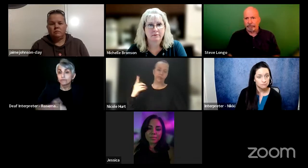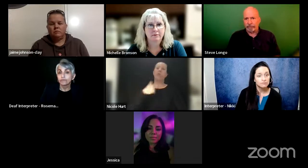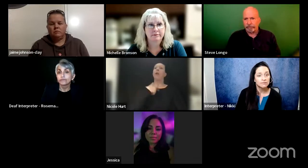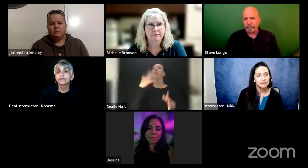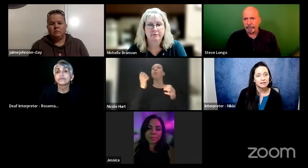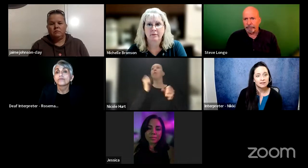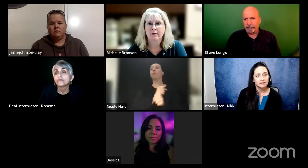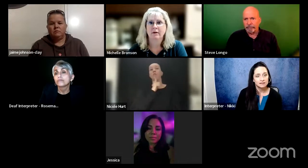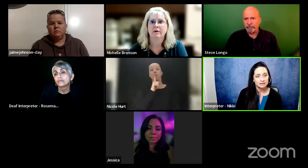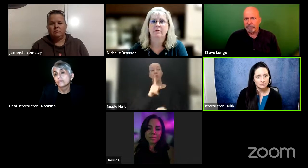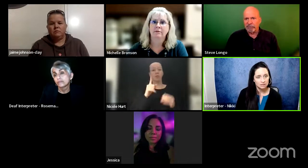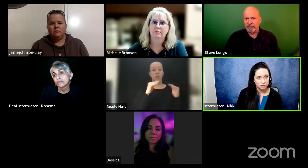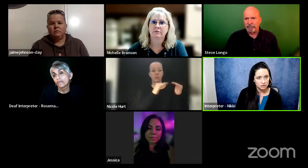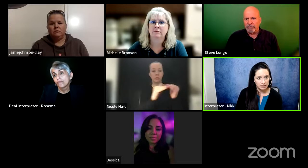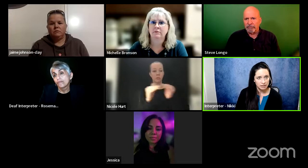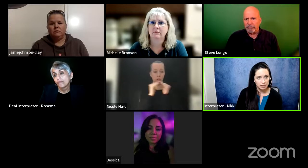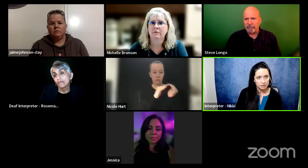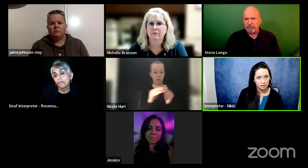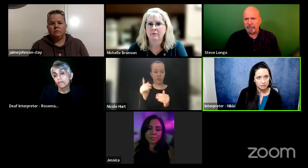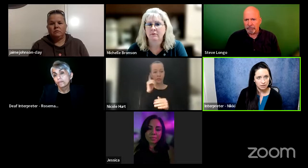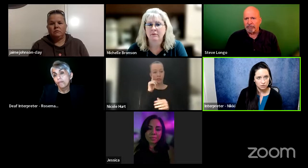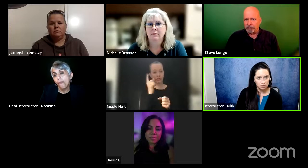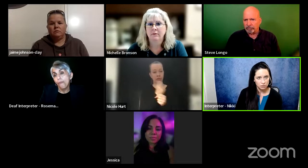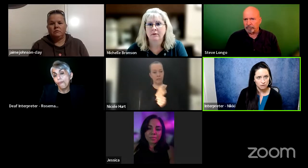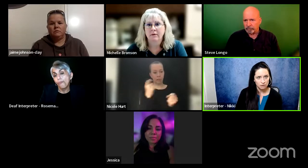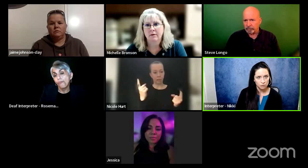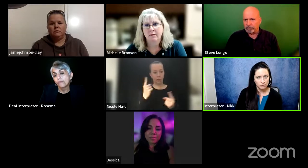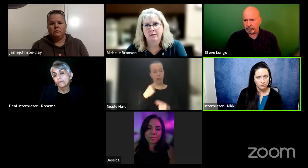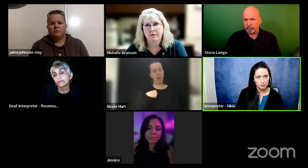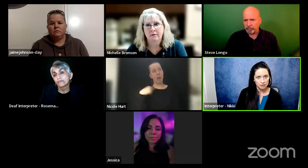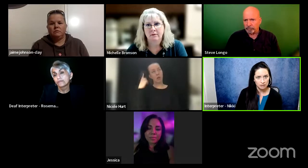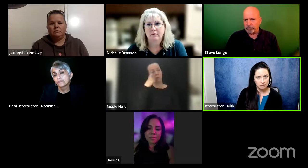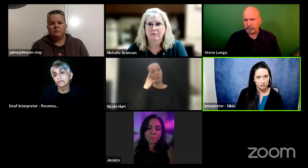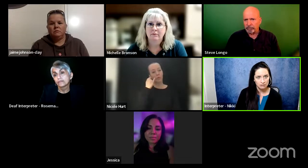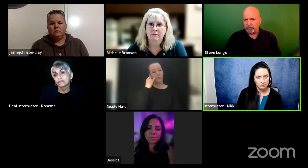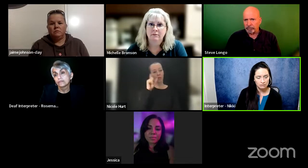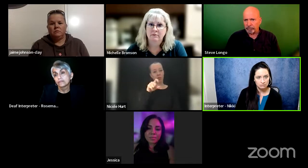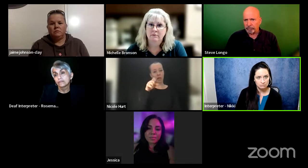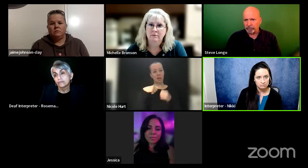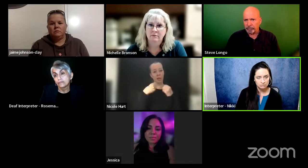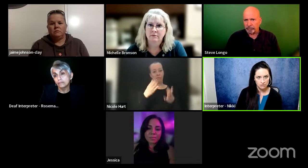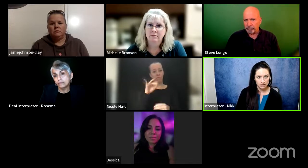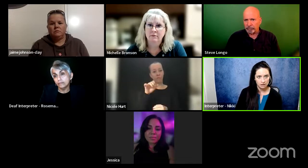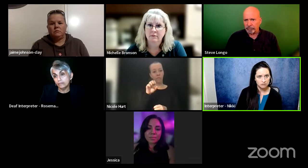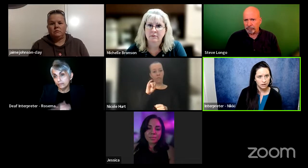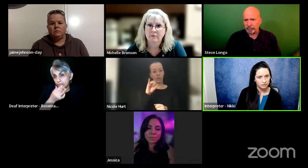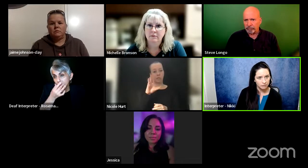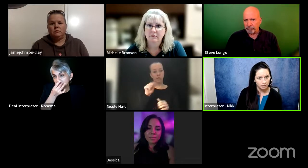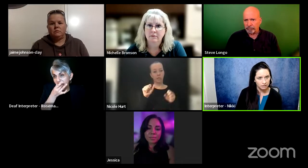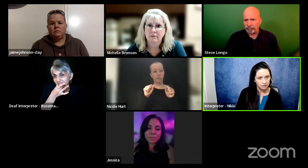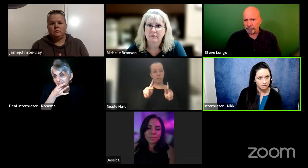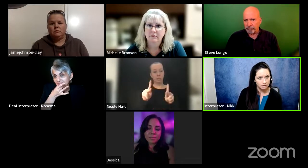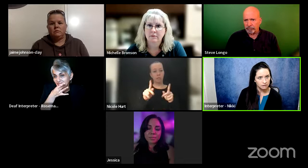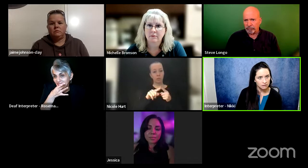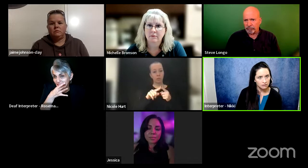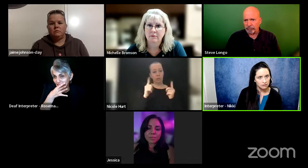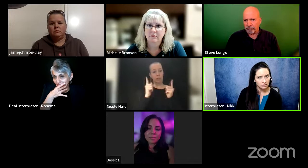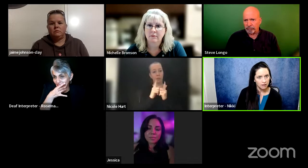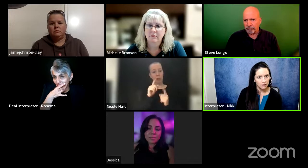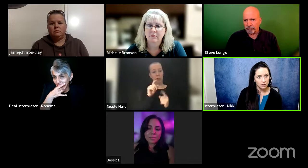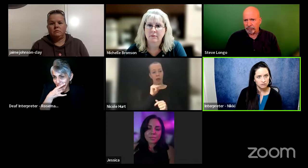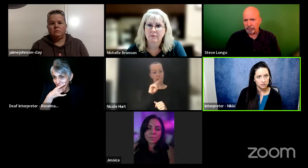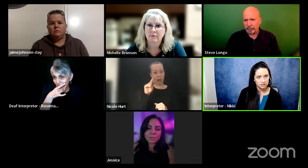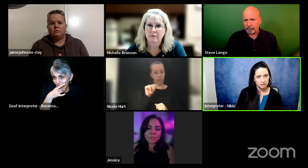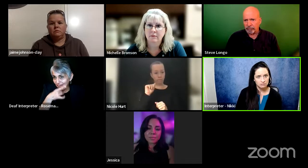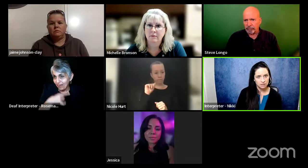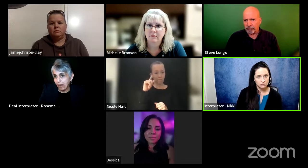Nicole? This is Nicole speaking. I just want to make sure that we are being fair to everyone.